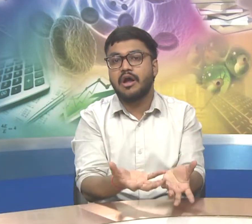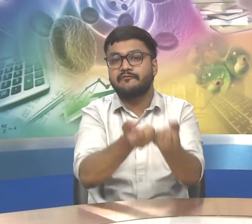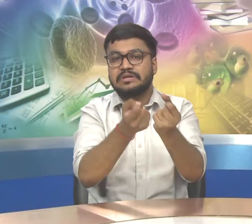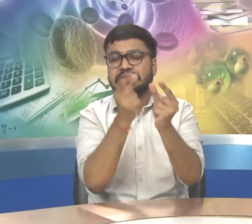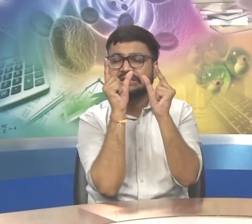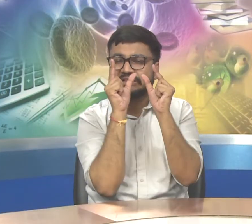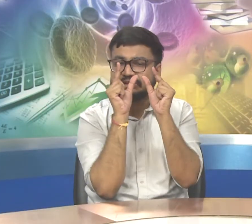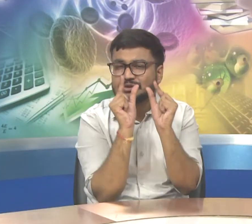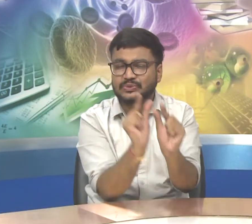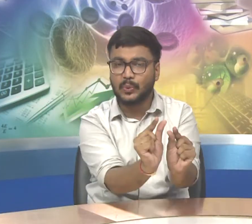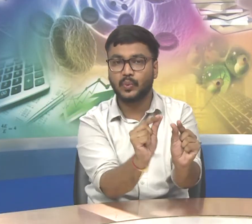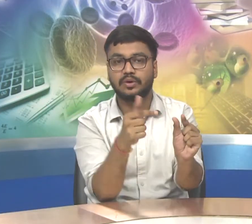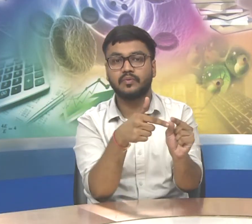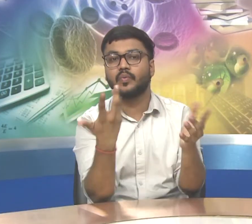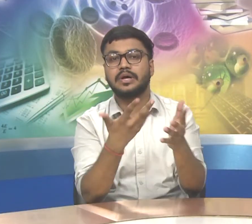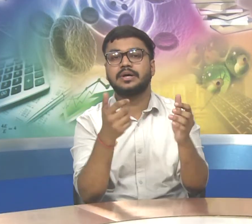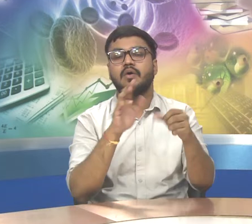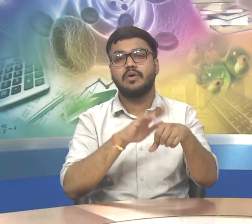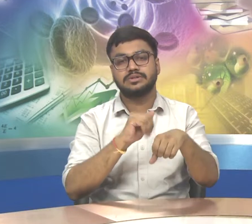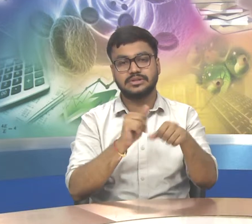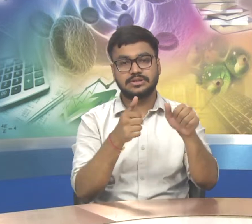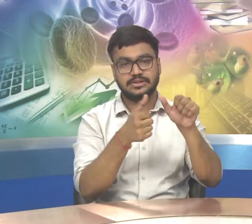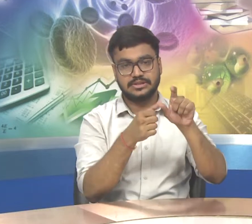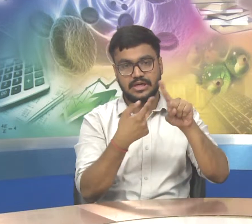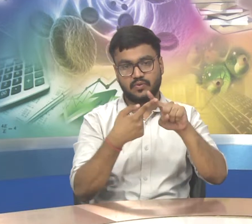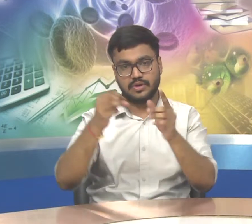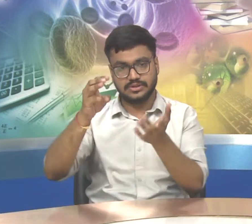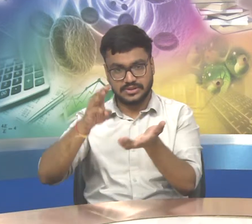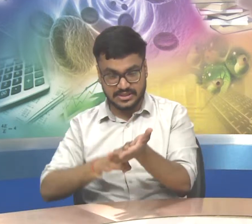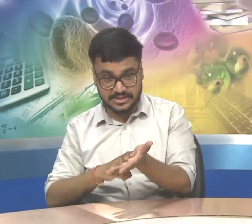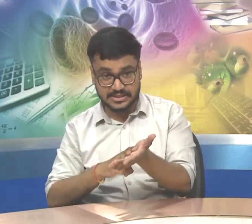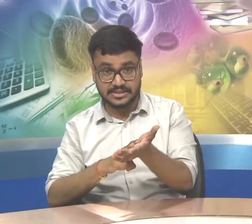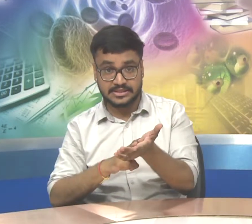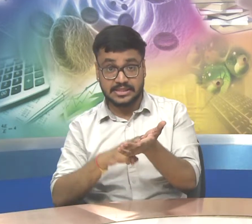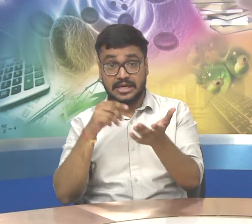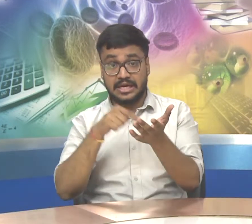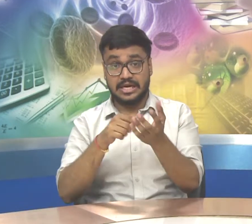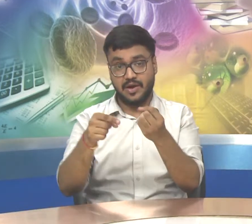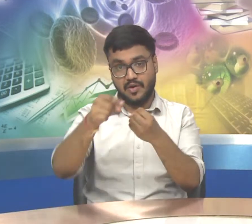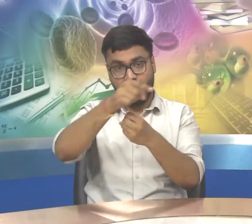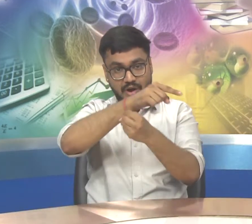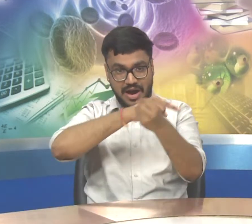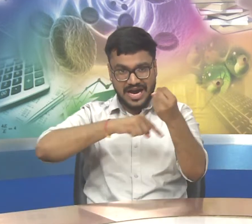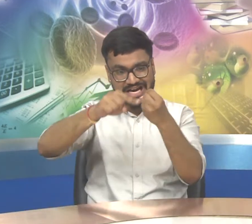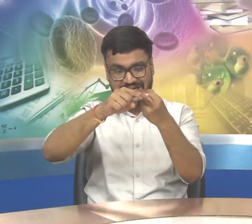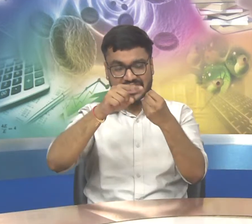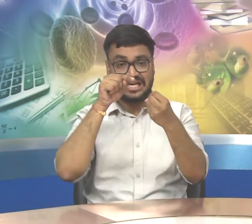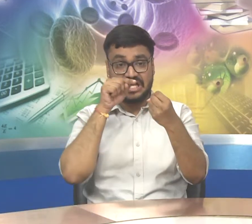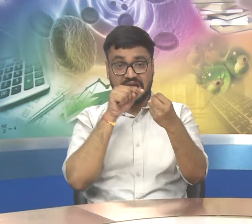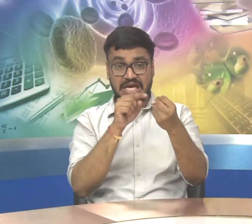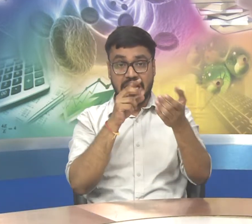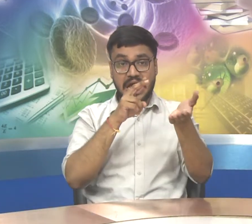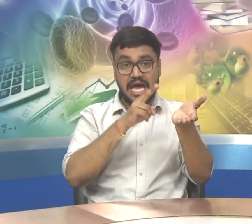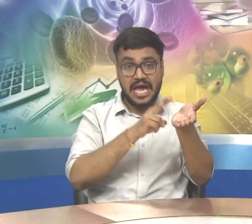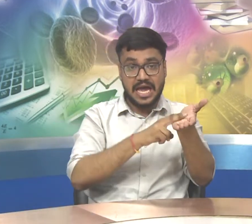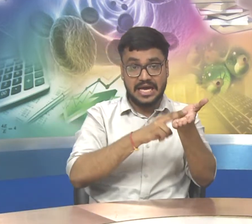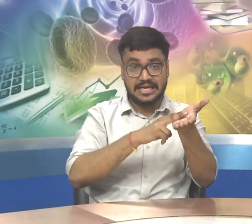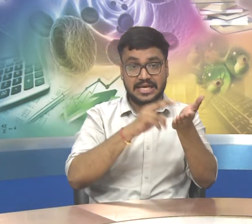at last that smallest piece, which is can't be able to see through a necktie,